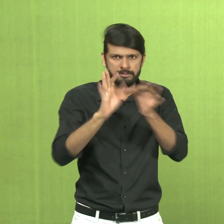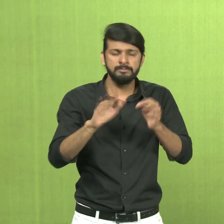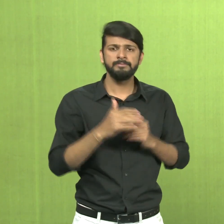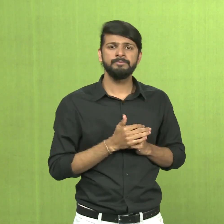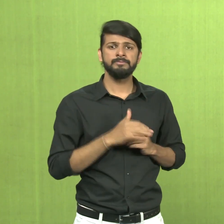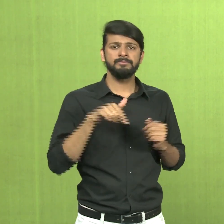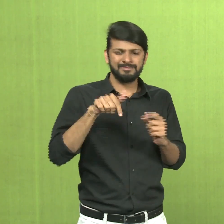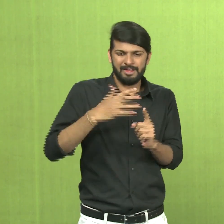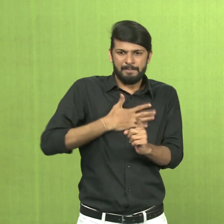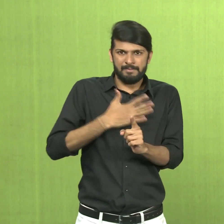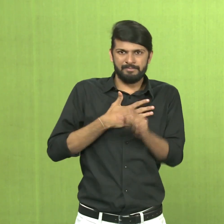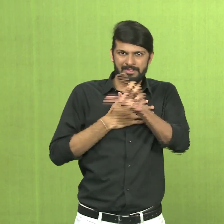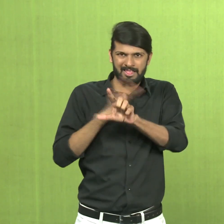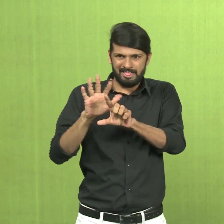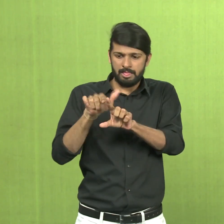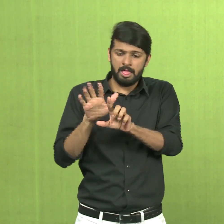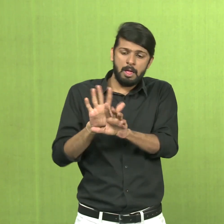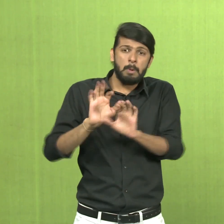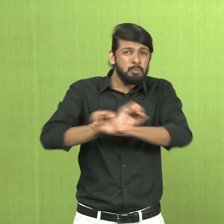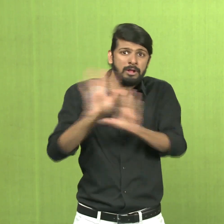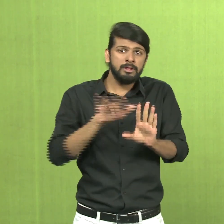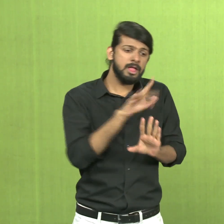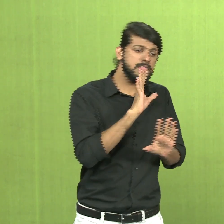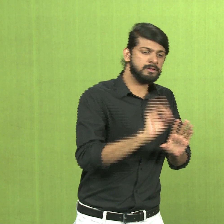so how are these colors made? If you have green